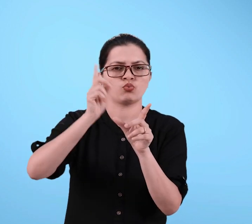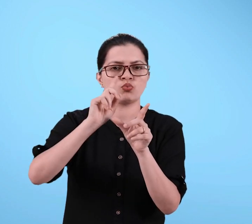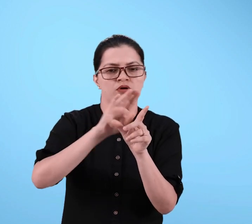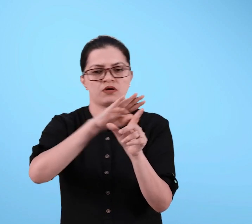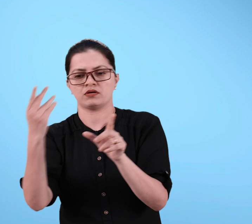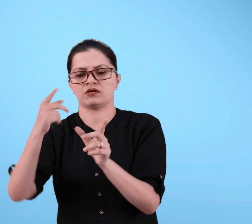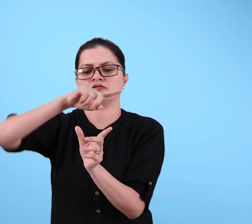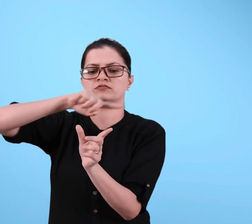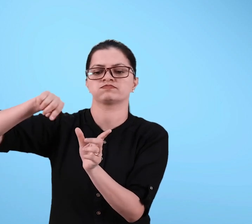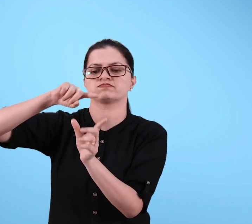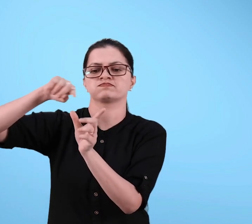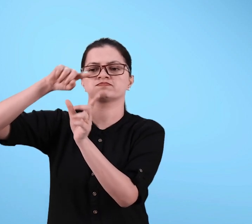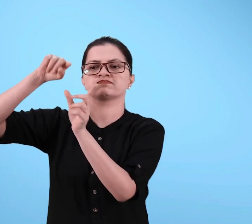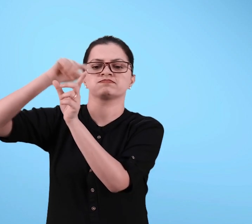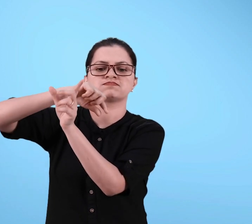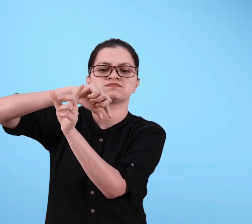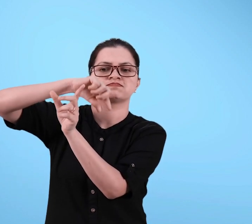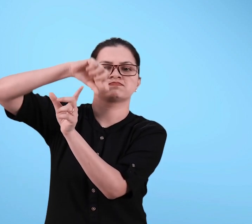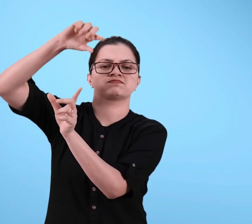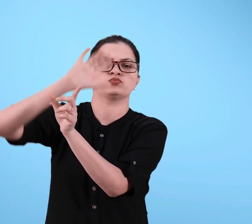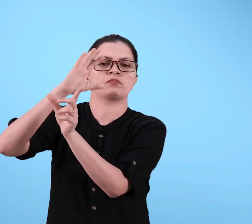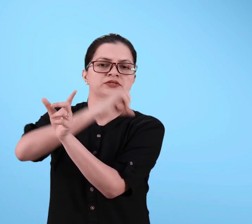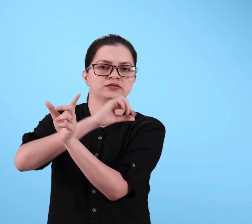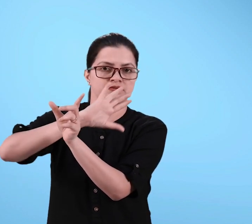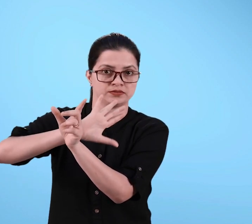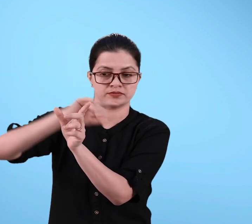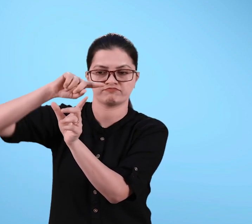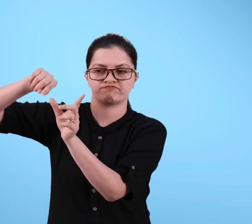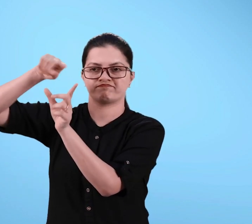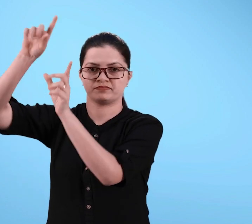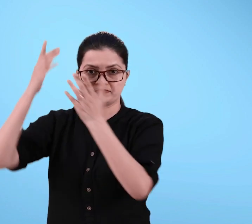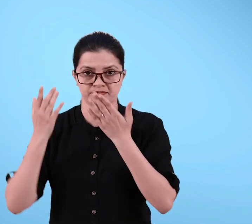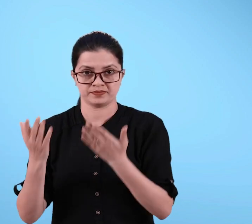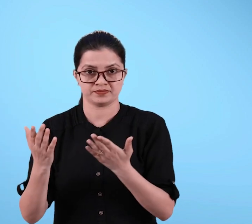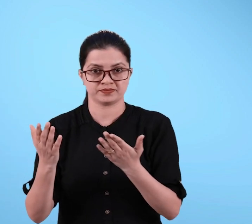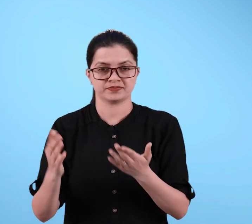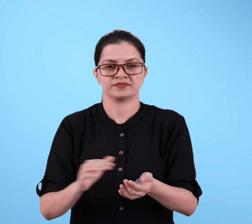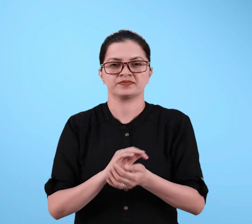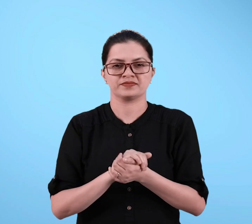Page 22. Cut both the sheets along the dotted lines and then unfold.